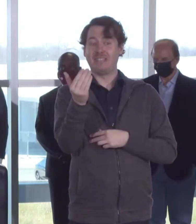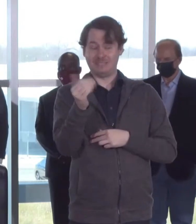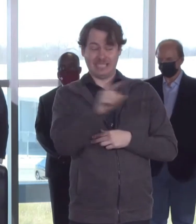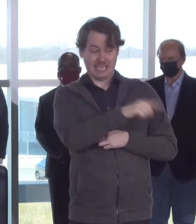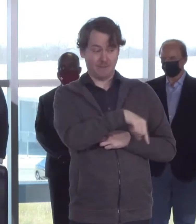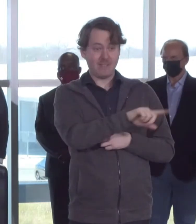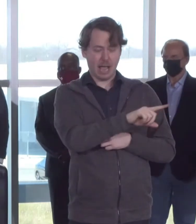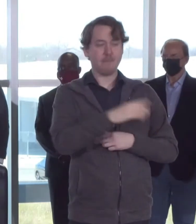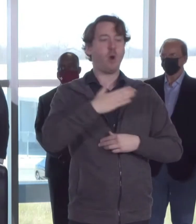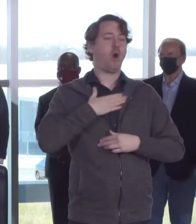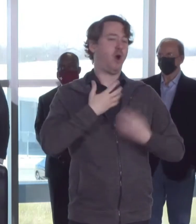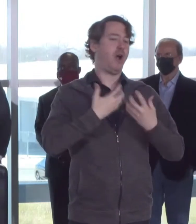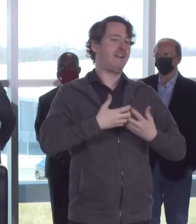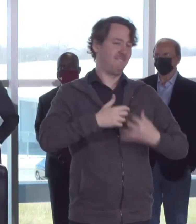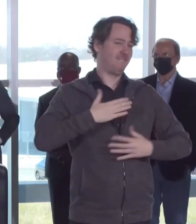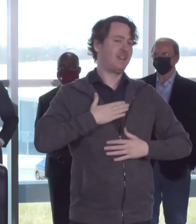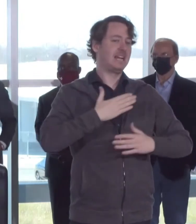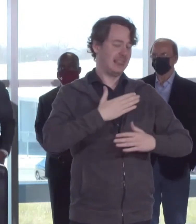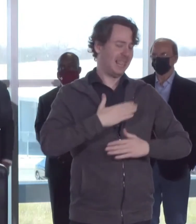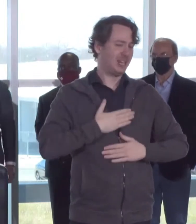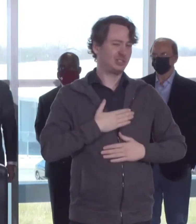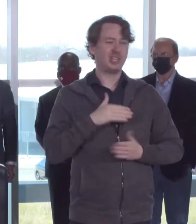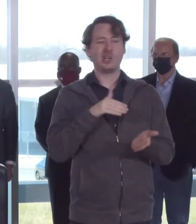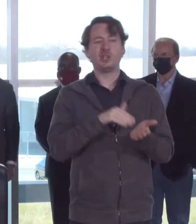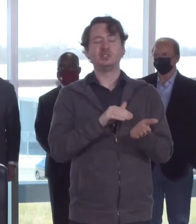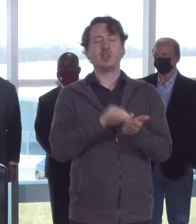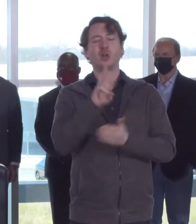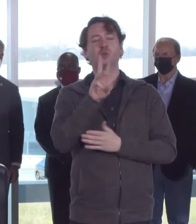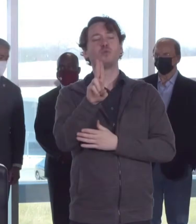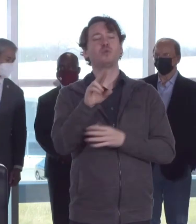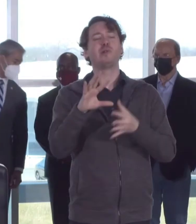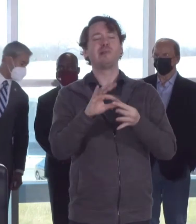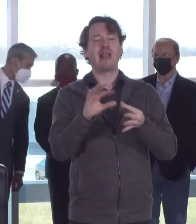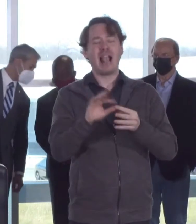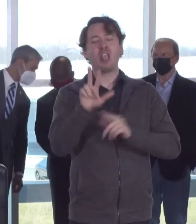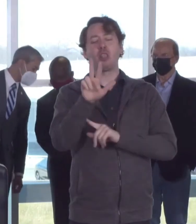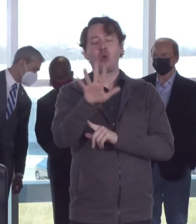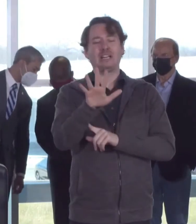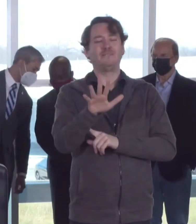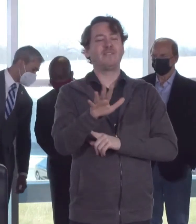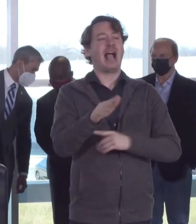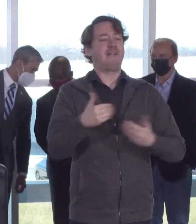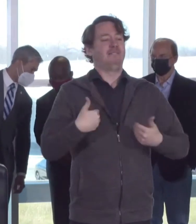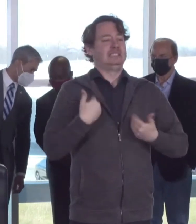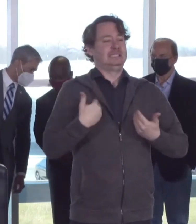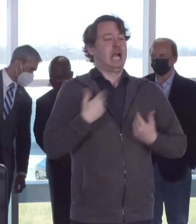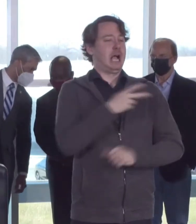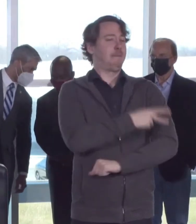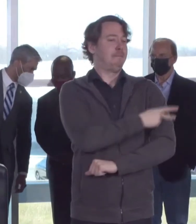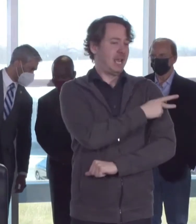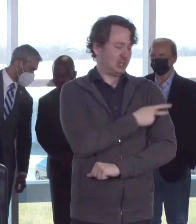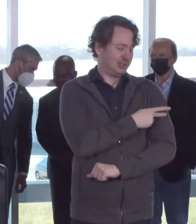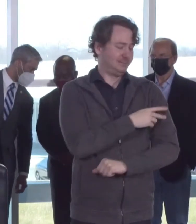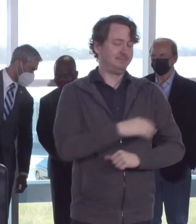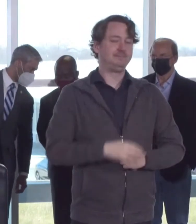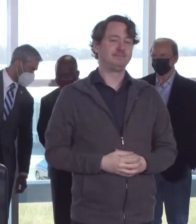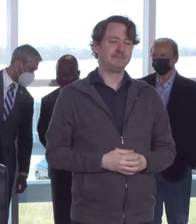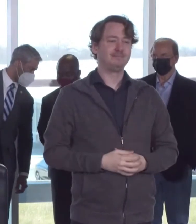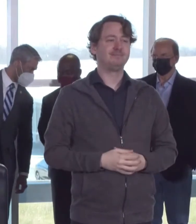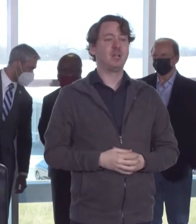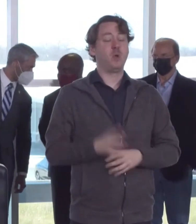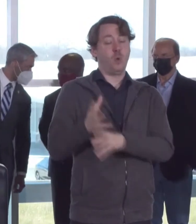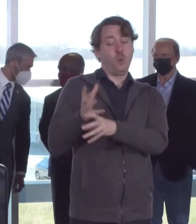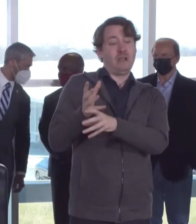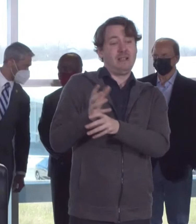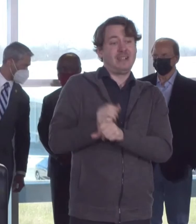ventilators. And as Dr. Wu said, we have 35 pediatric patients. We've received